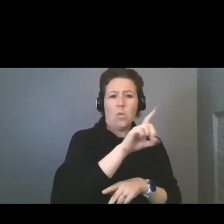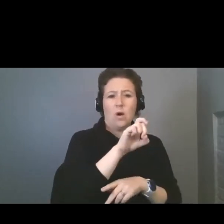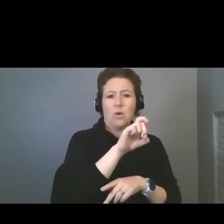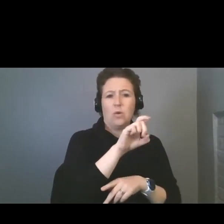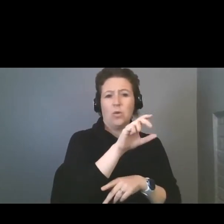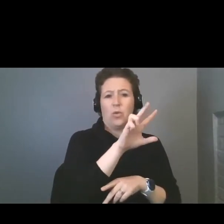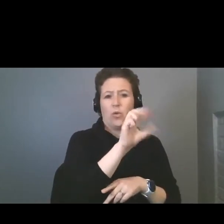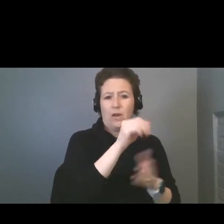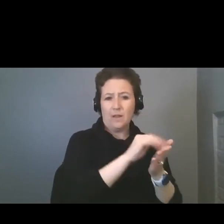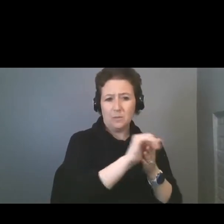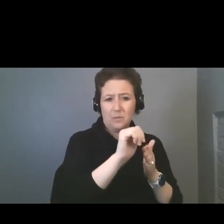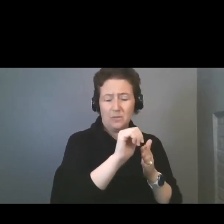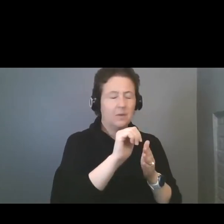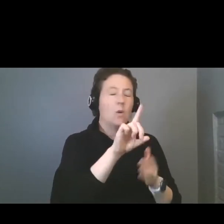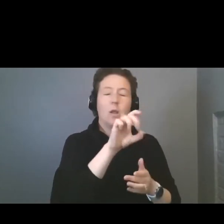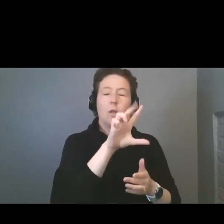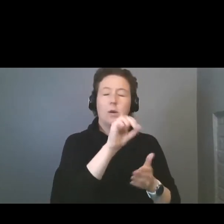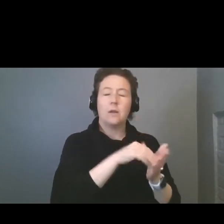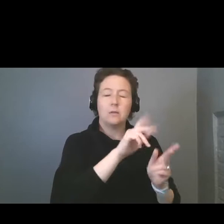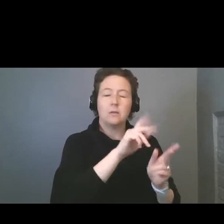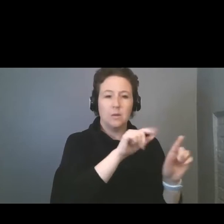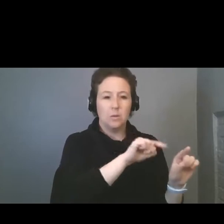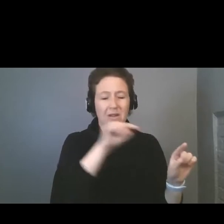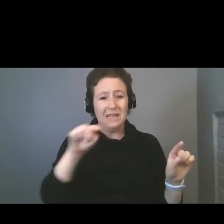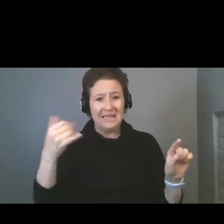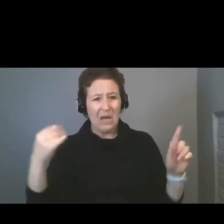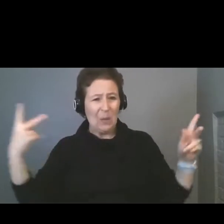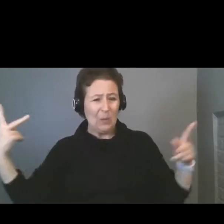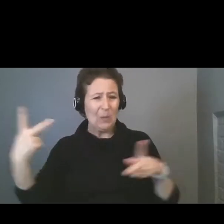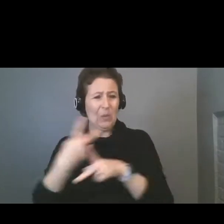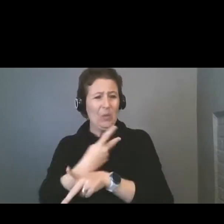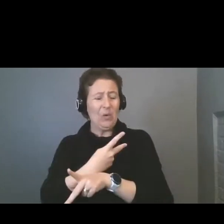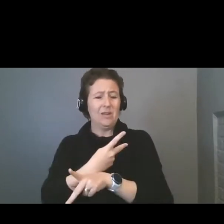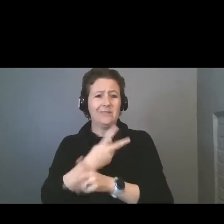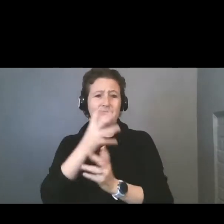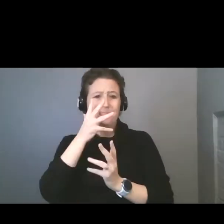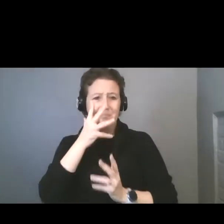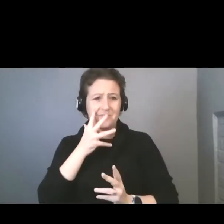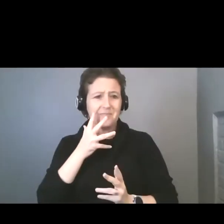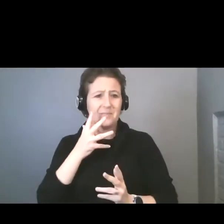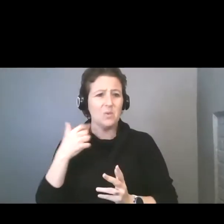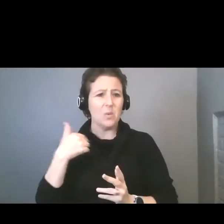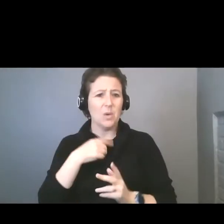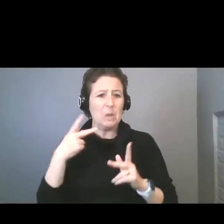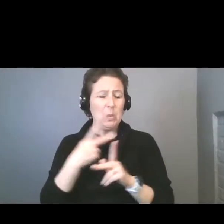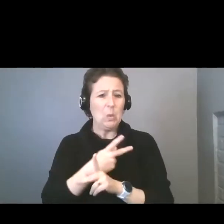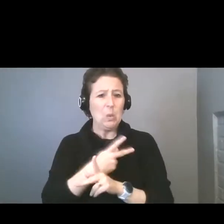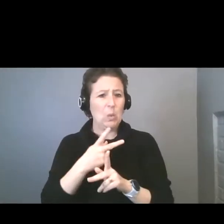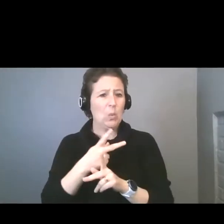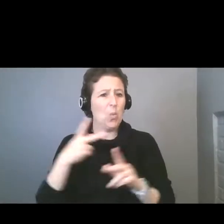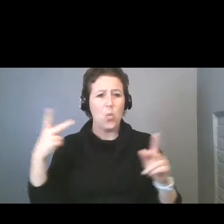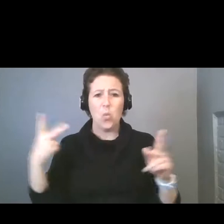I'm sad to report to you today that we are now at the highest level of food insecurity ever in our history.